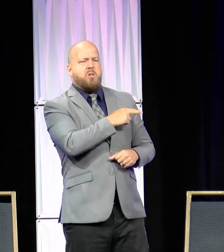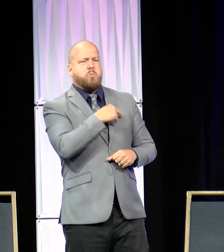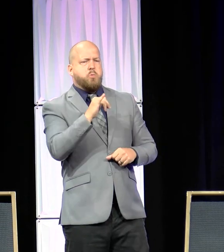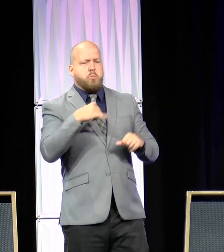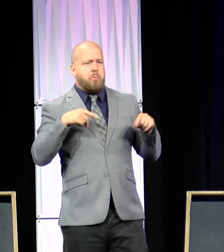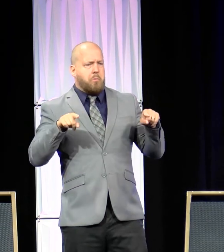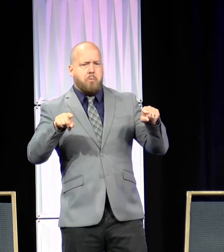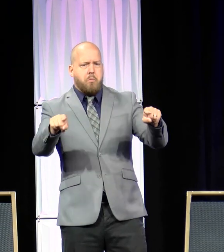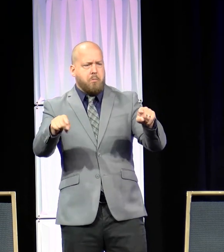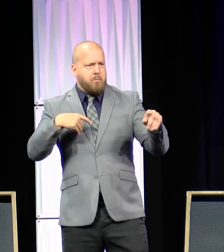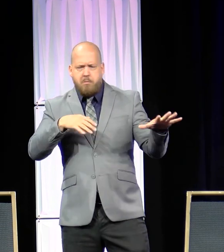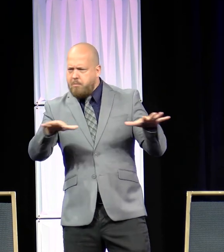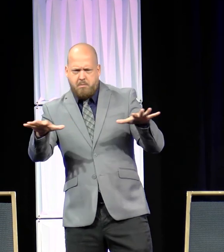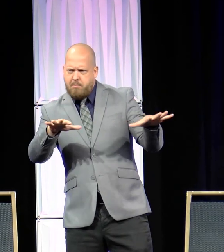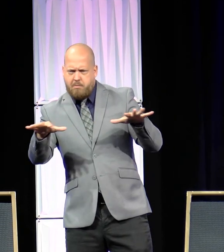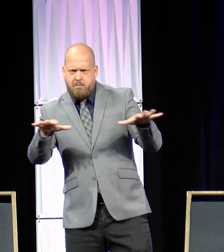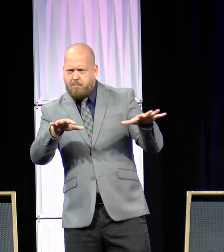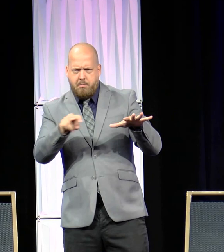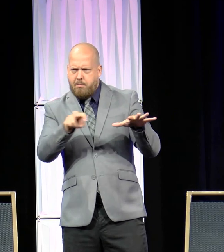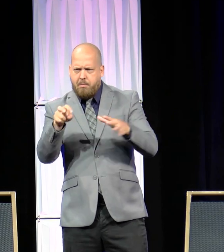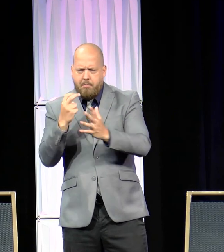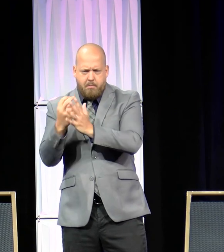I go back